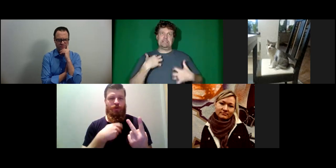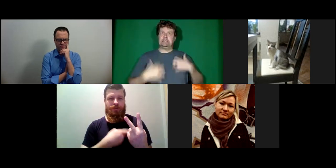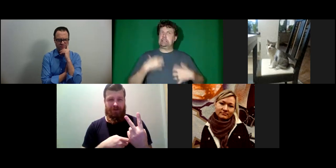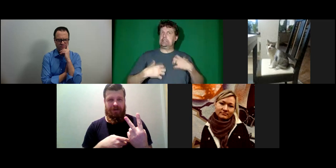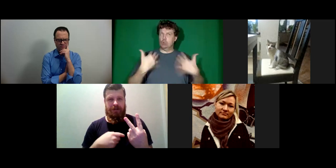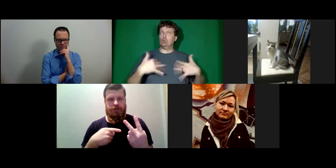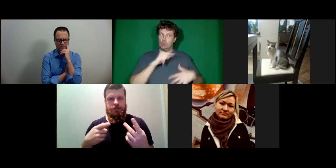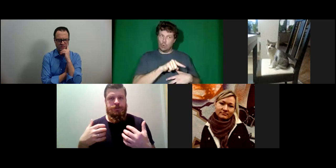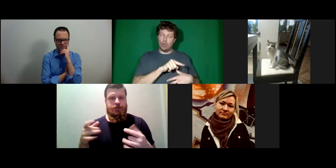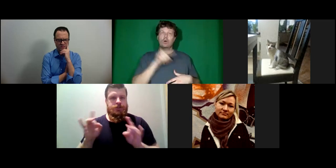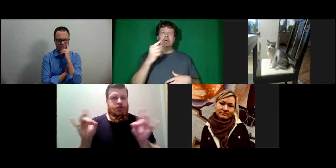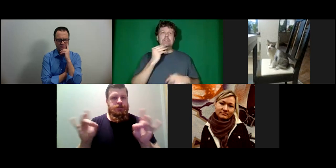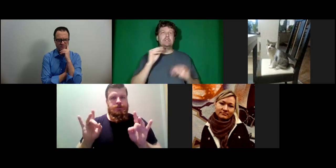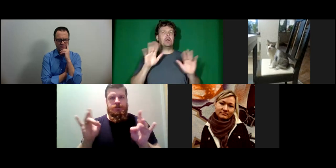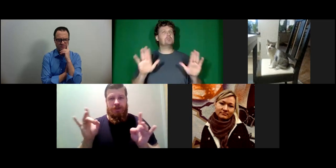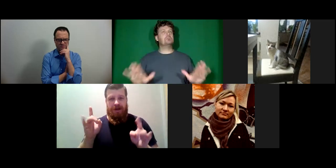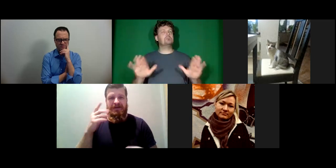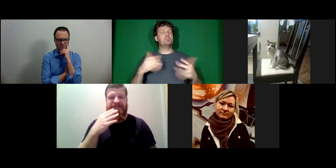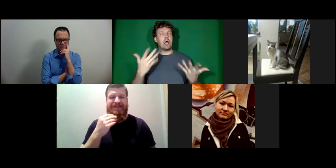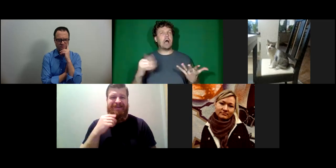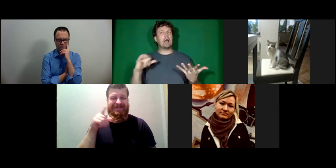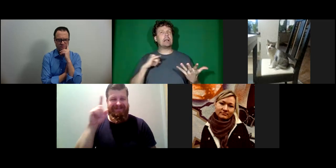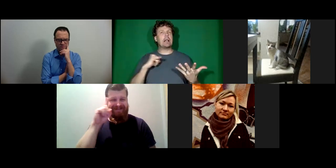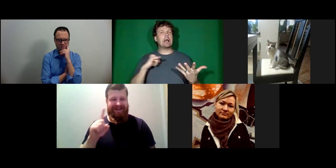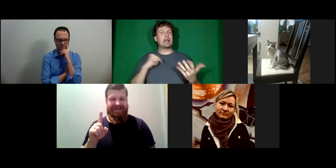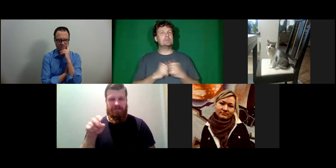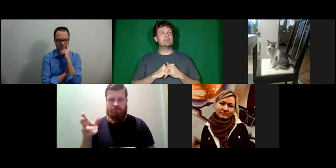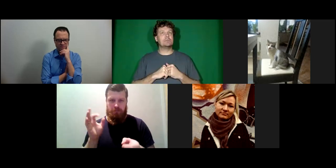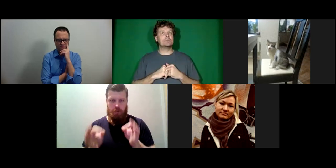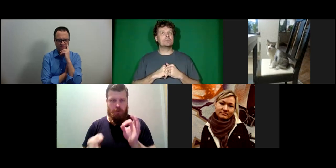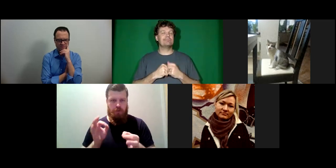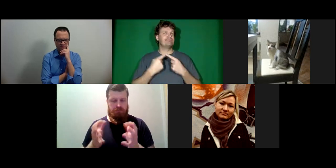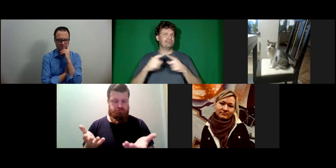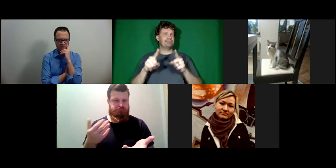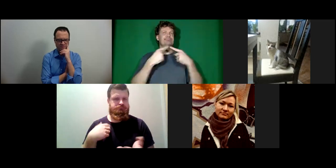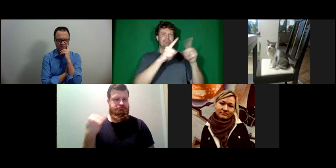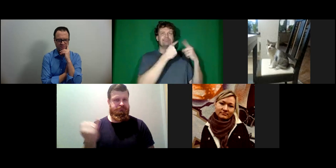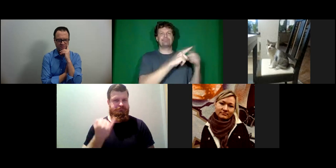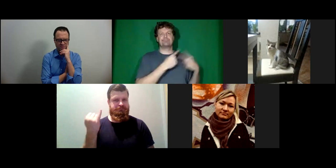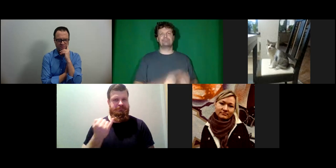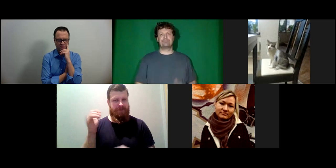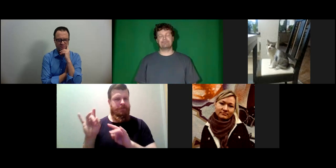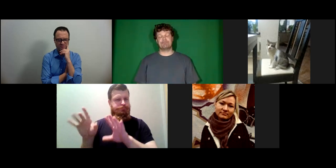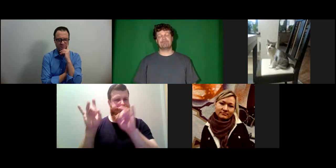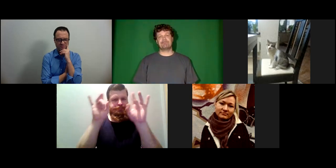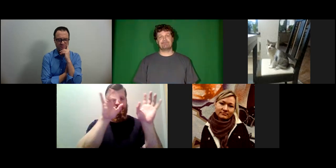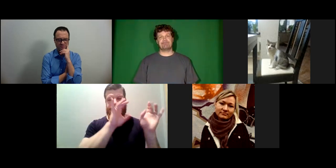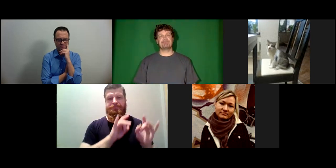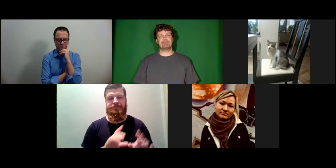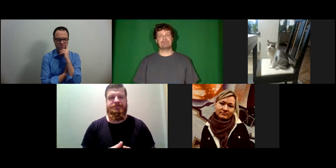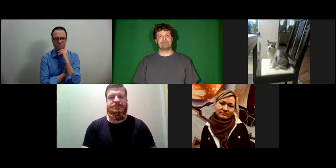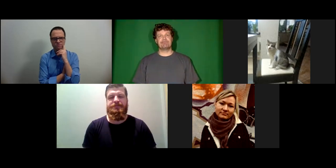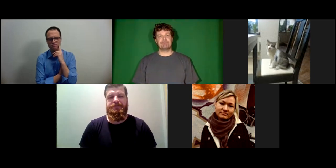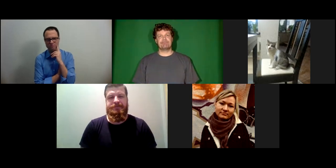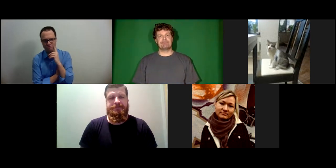countries that were all very aggressive type coaches. And this one Israeli coach was so different. It was really interesting. So